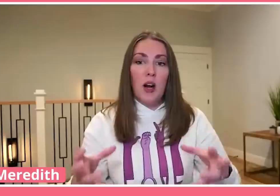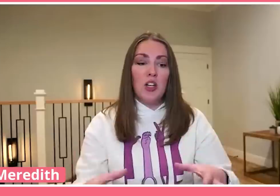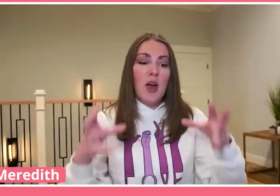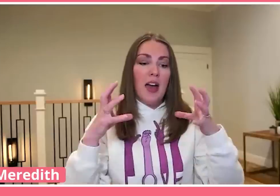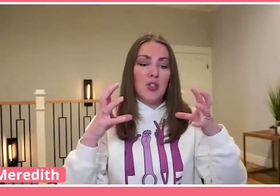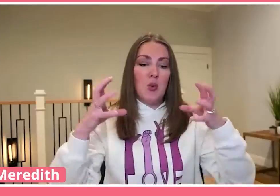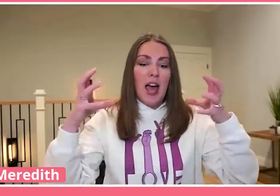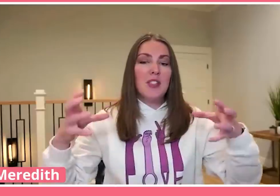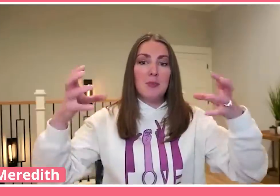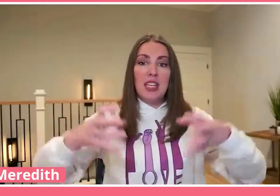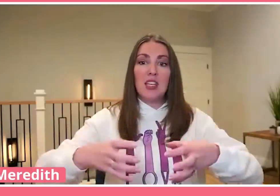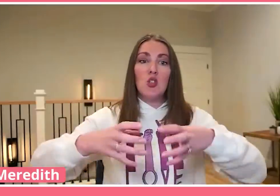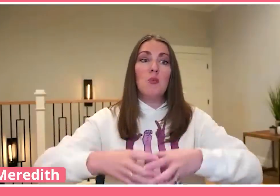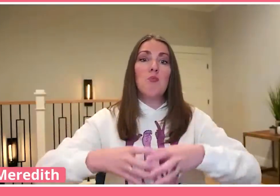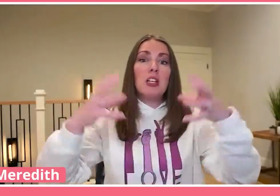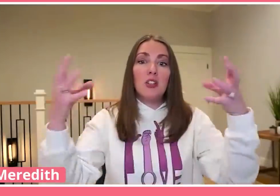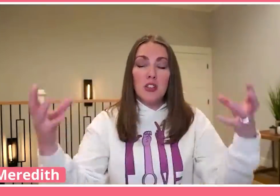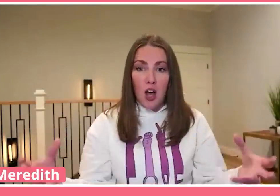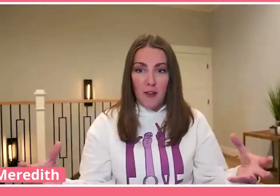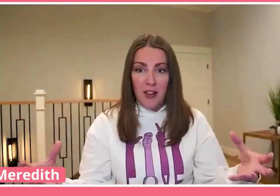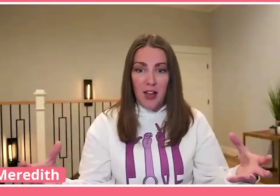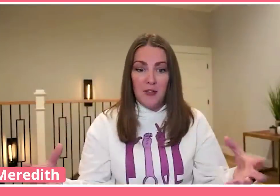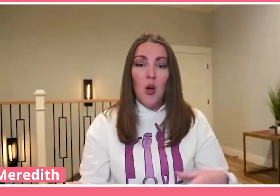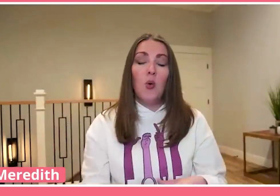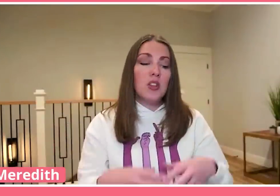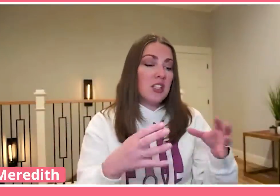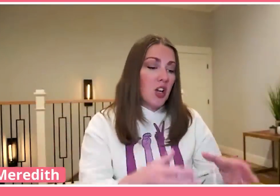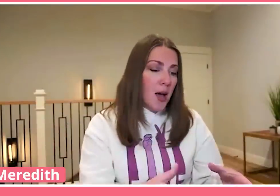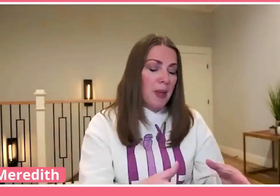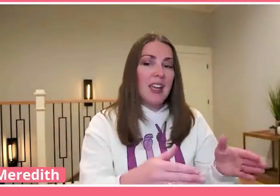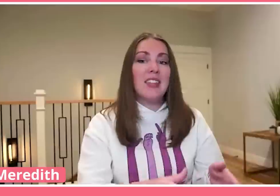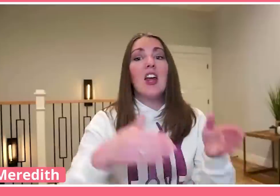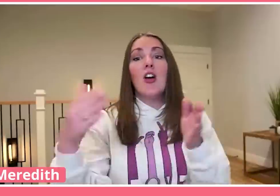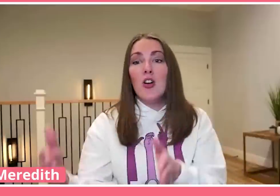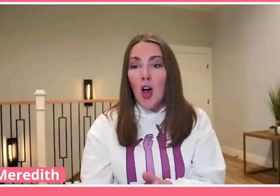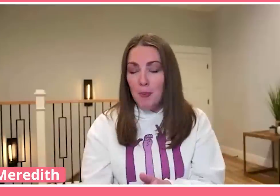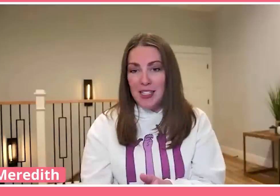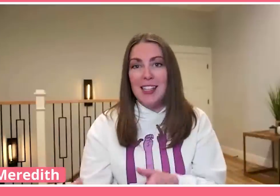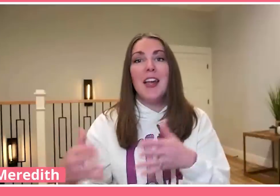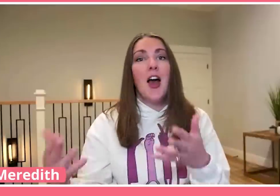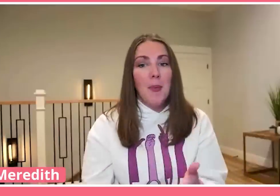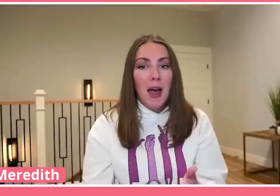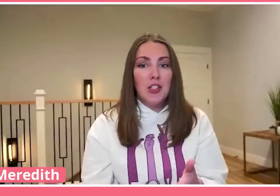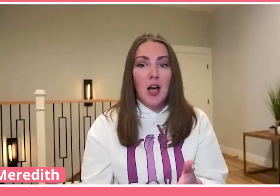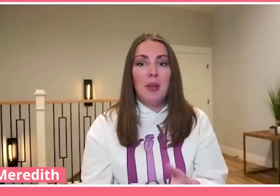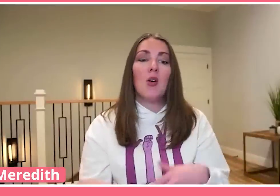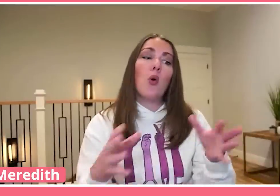you have to have something to build off of, or the topic and then commenting about the topic or